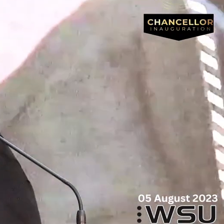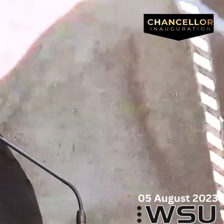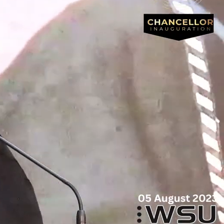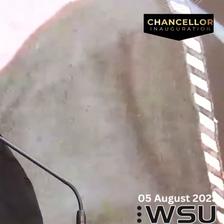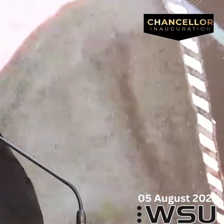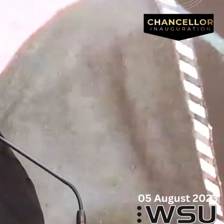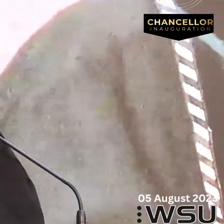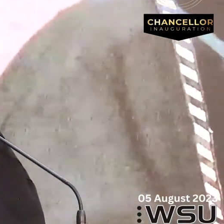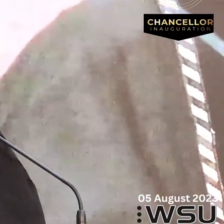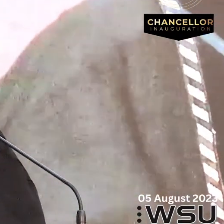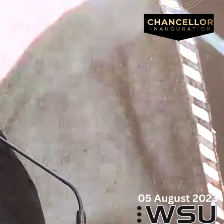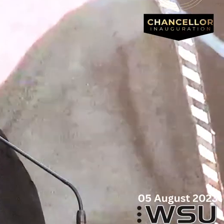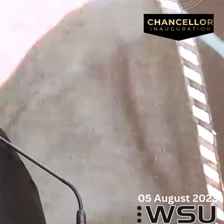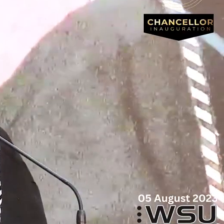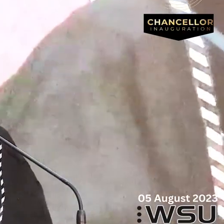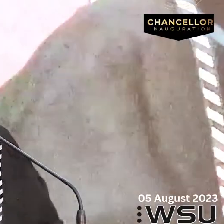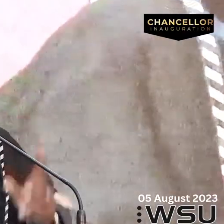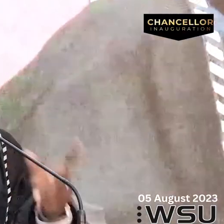nabo ngaye.